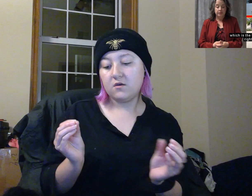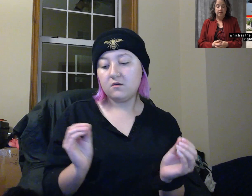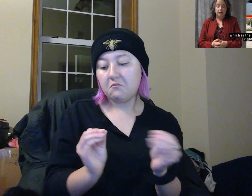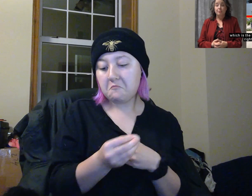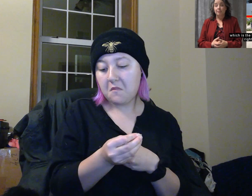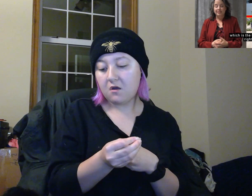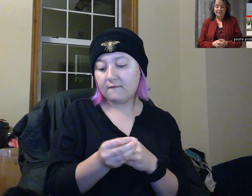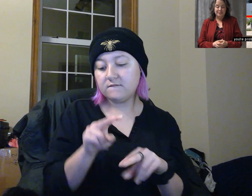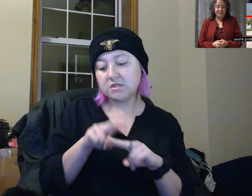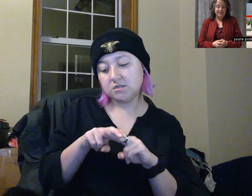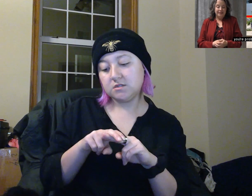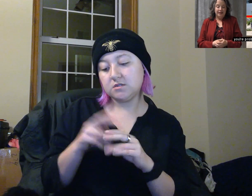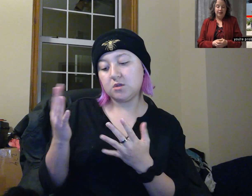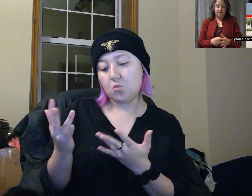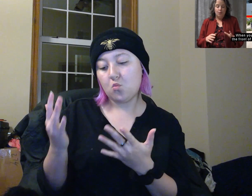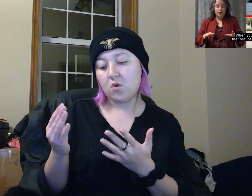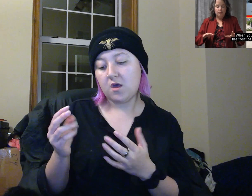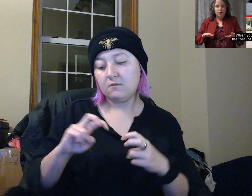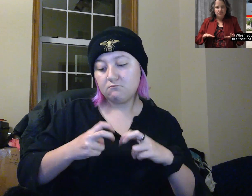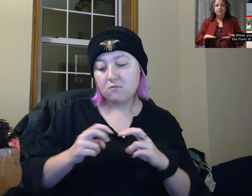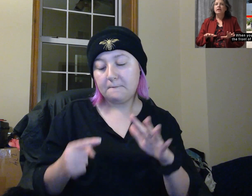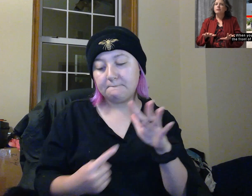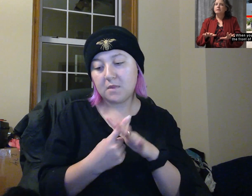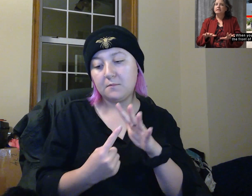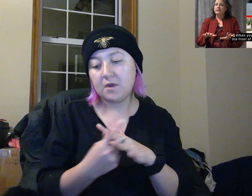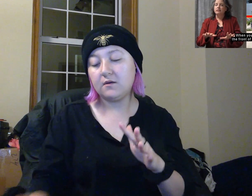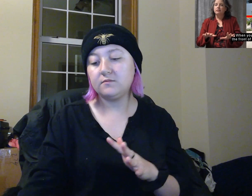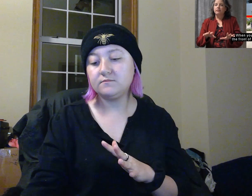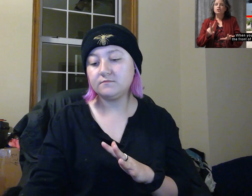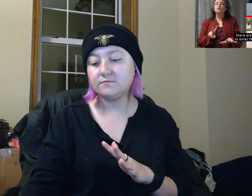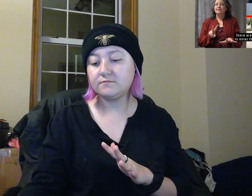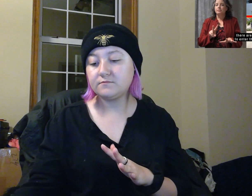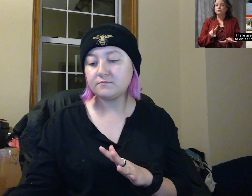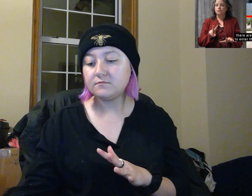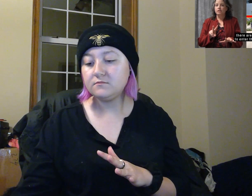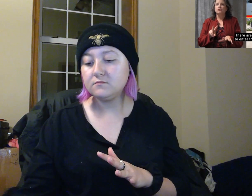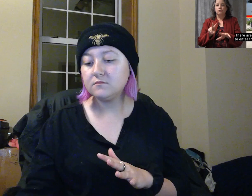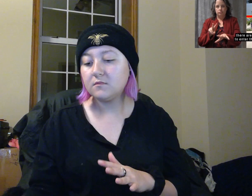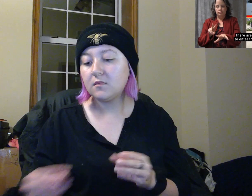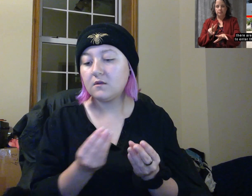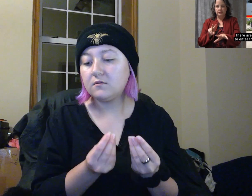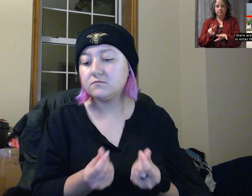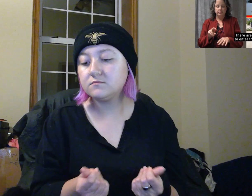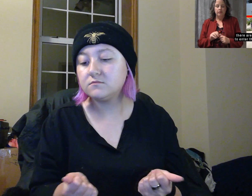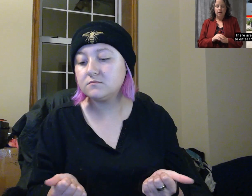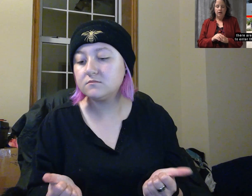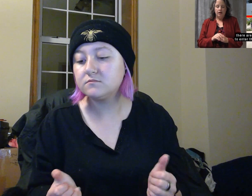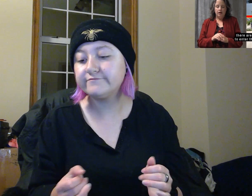now. You're probably into. When you approach the front of the building, there are two steps to enter the